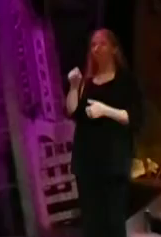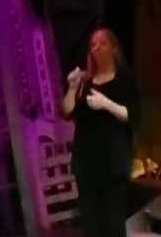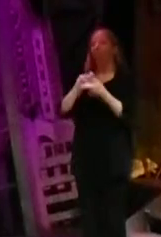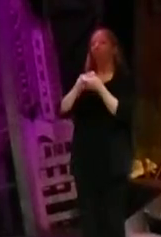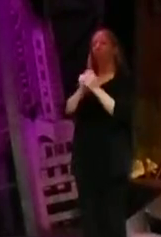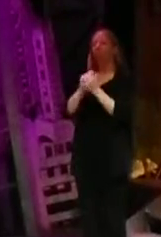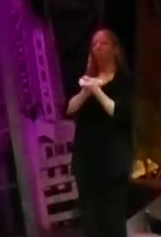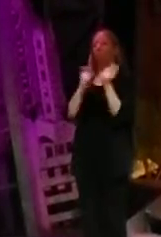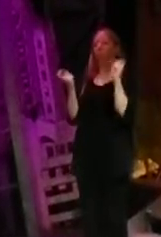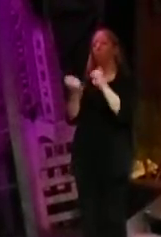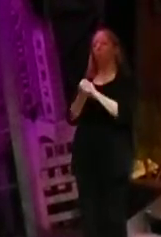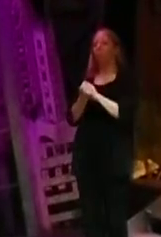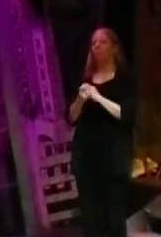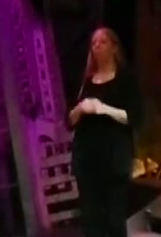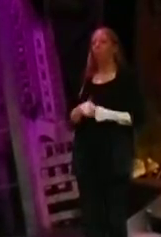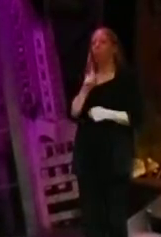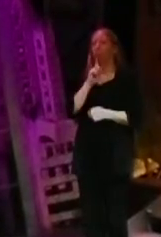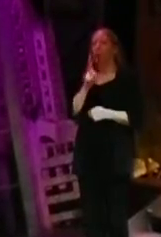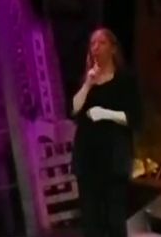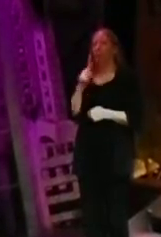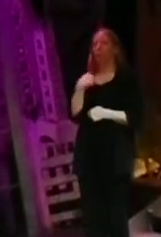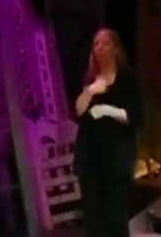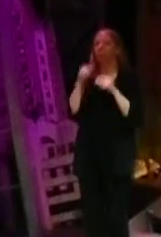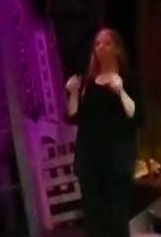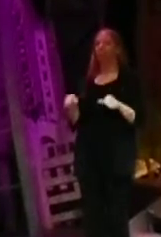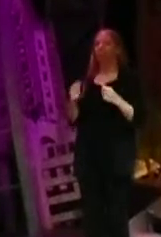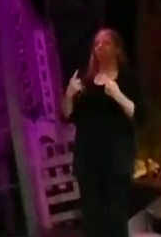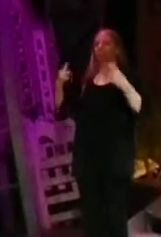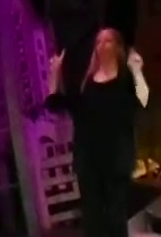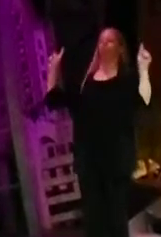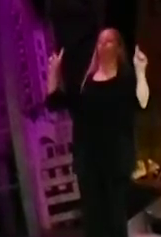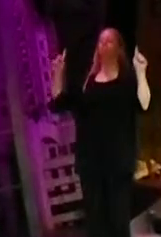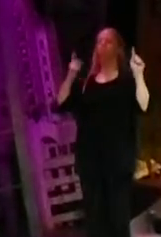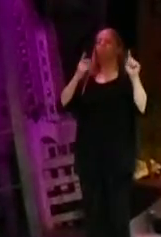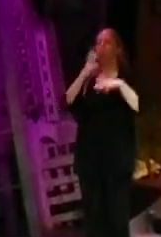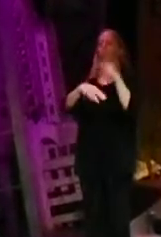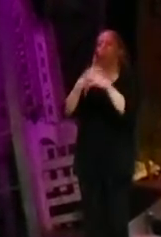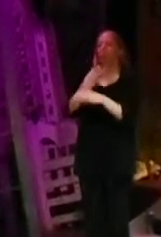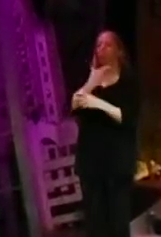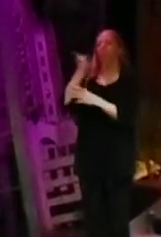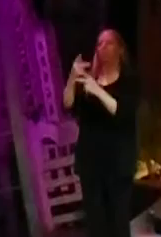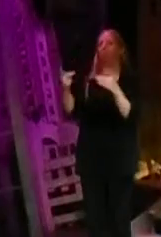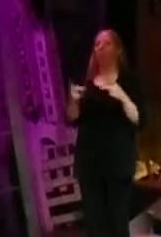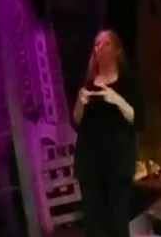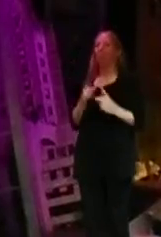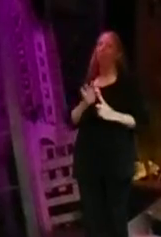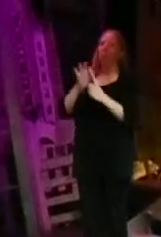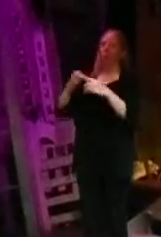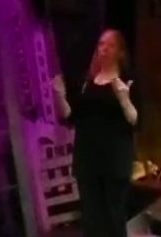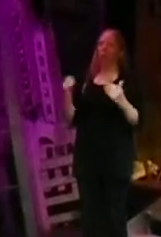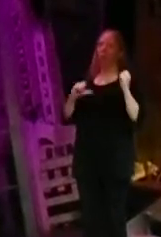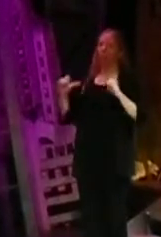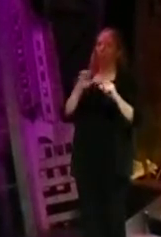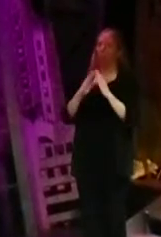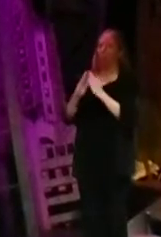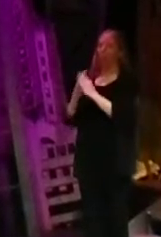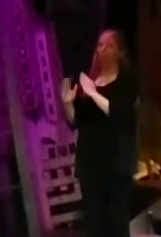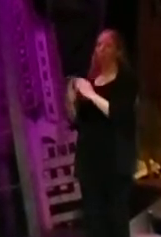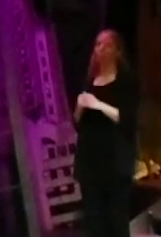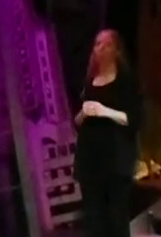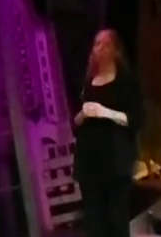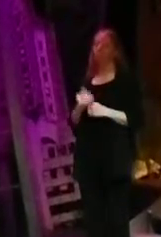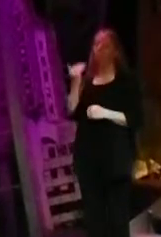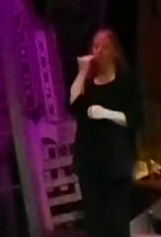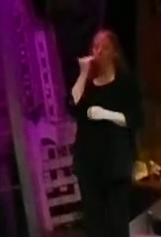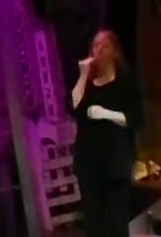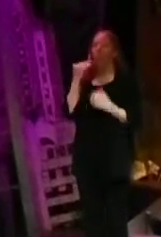that helps us, that's how we make the world a better place, especially in the theater community. Yeah. And I know that's a deep